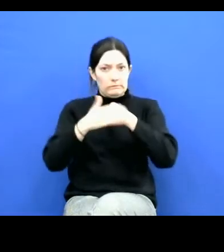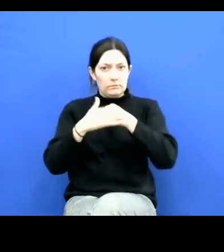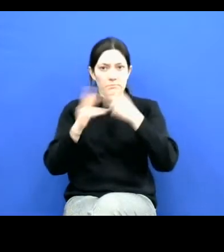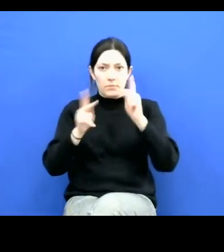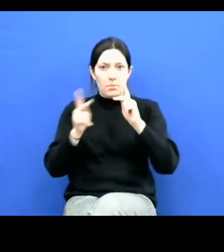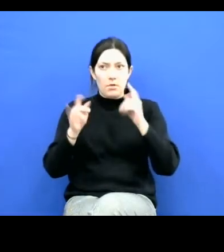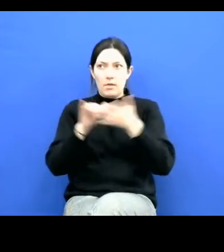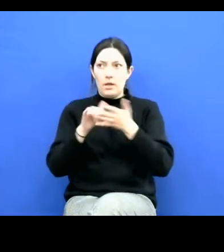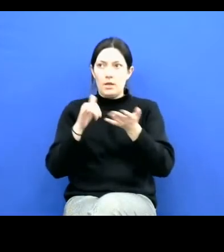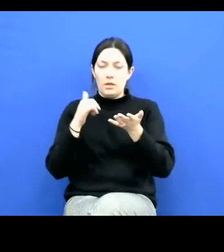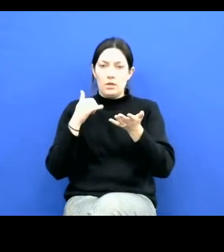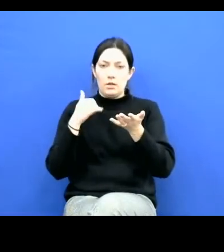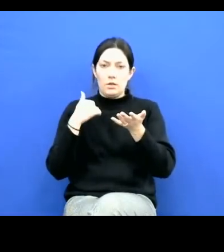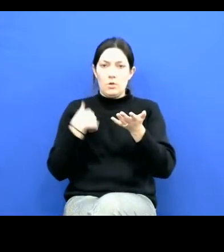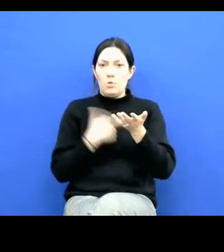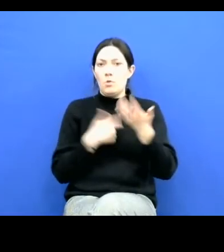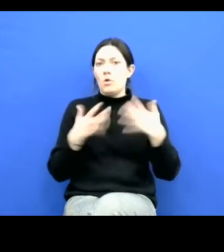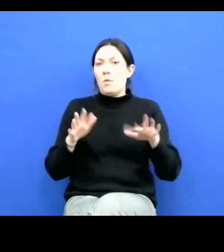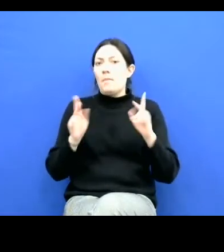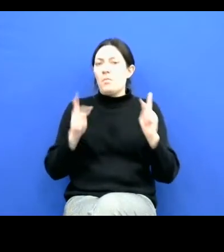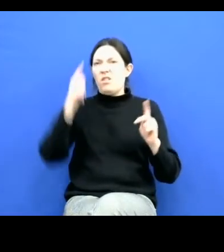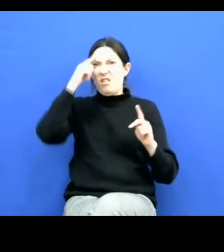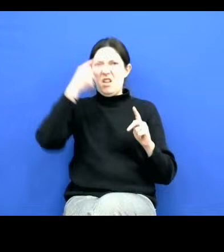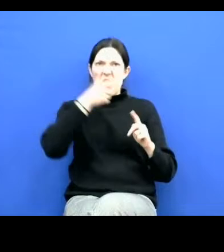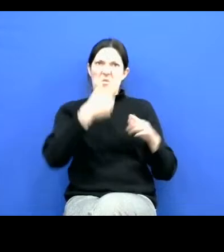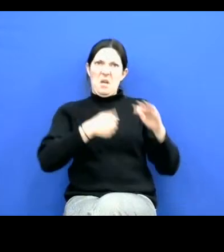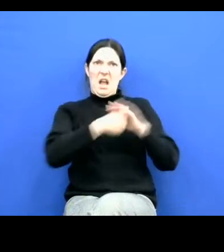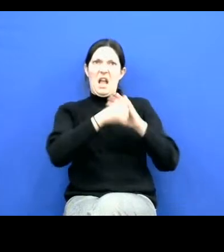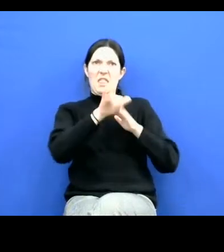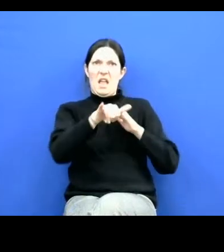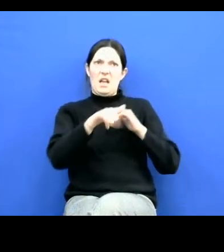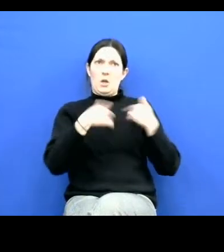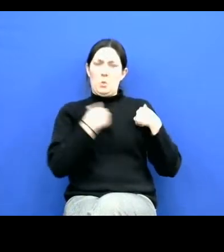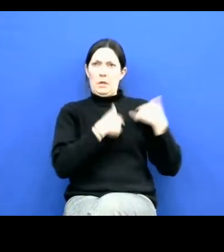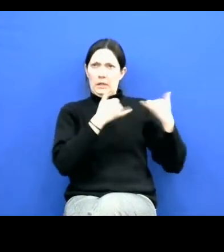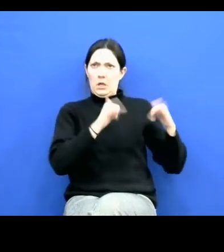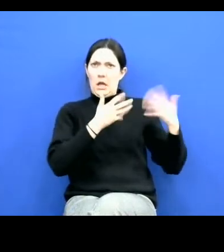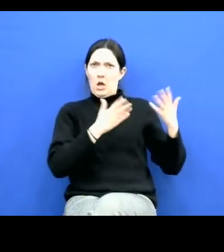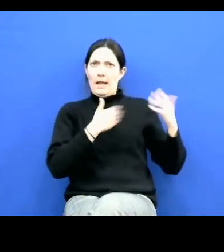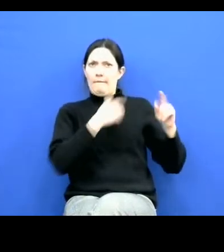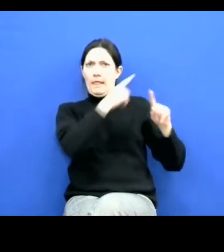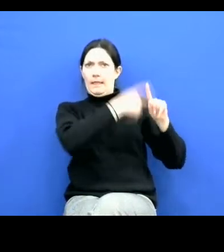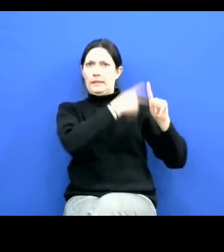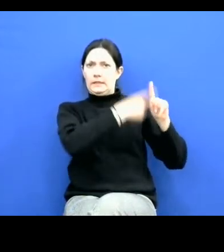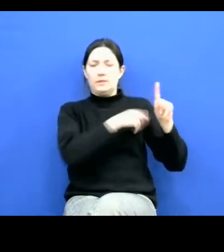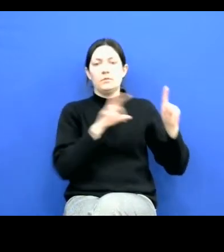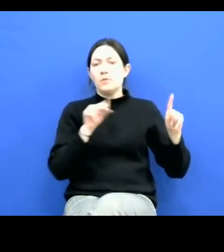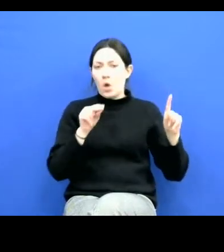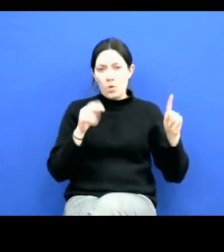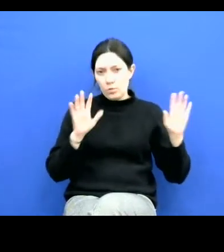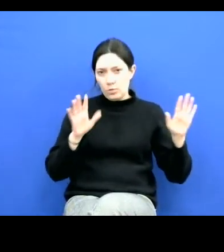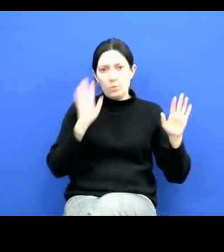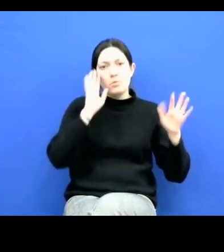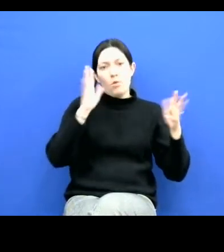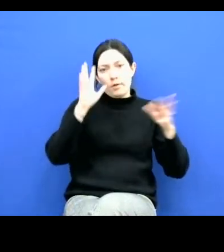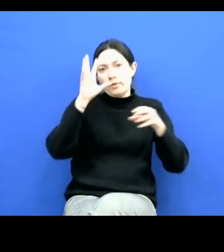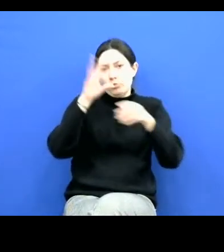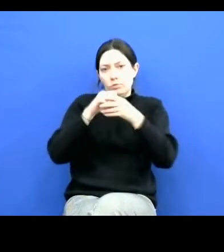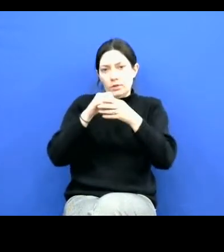the fact that we're entering, you know, we have a obligation under a lease. We will be including it as part of